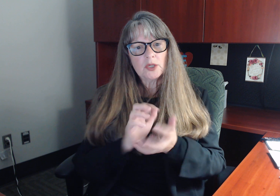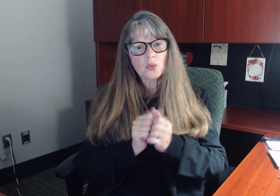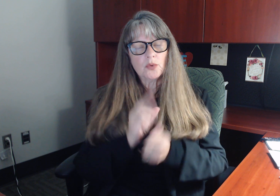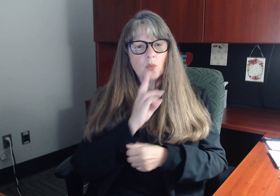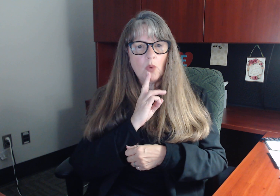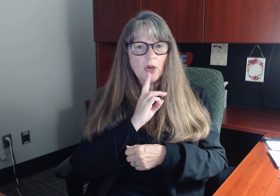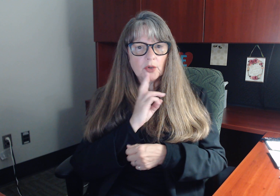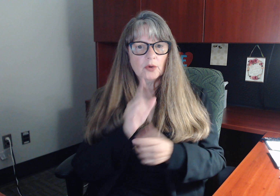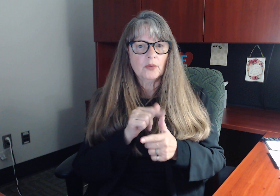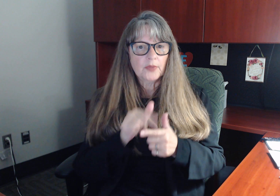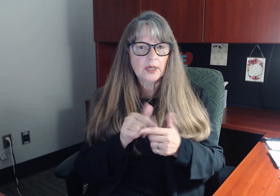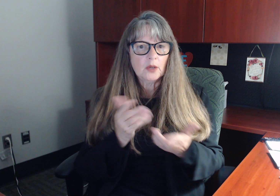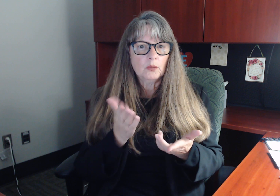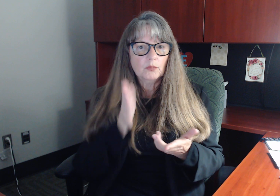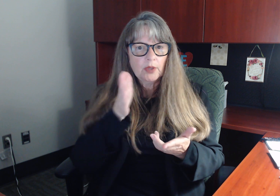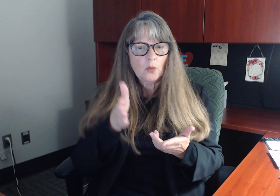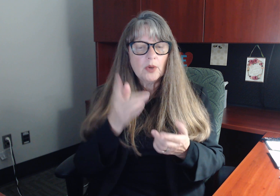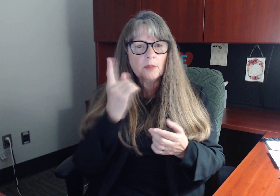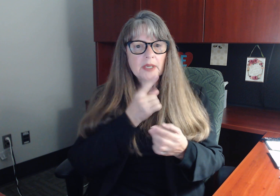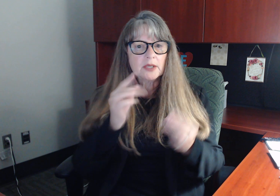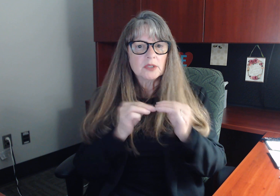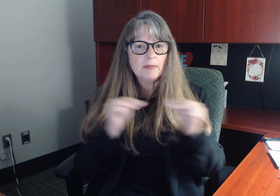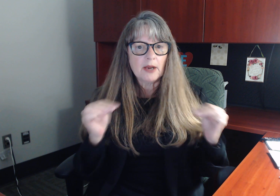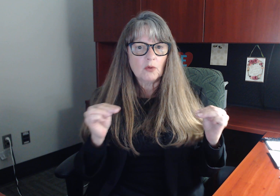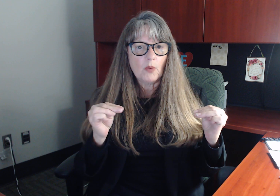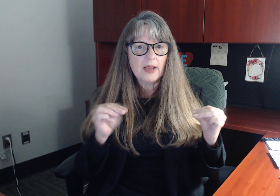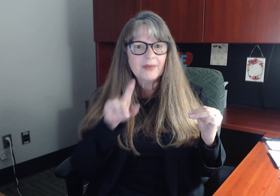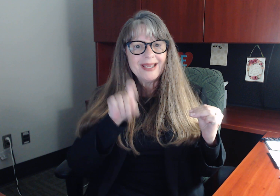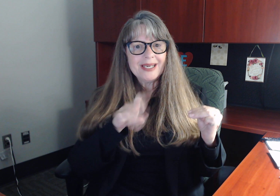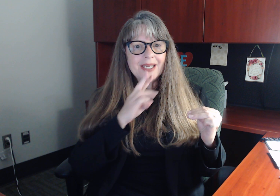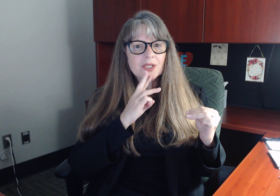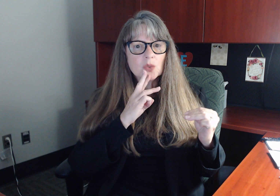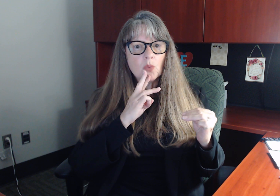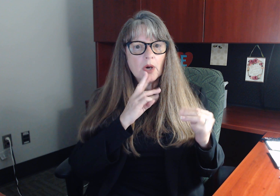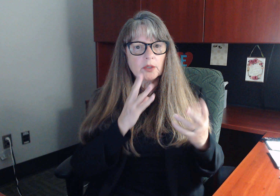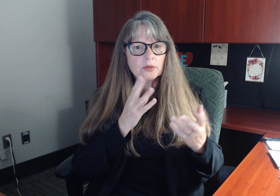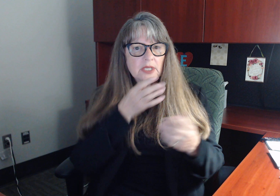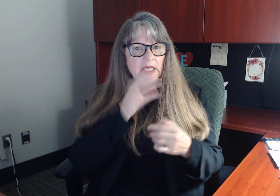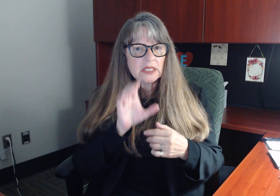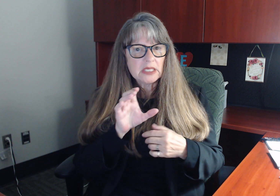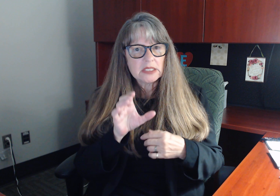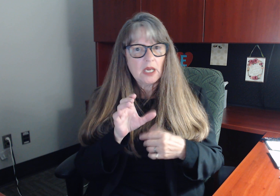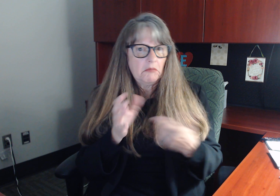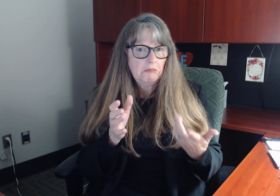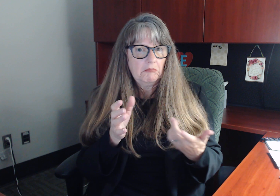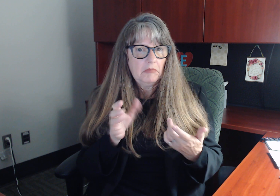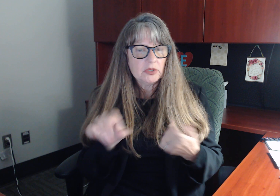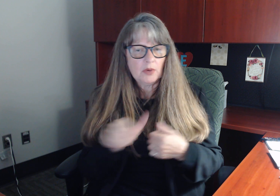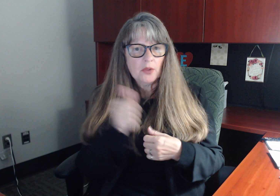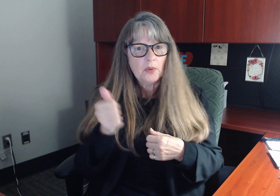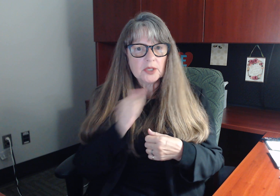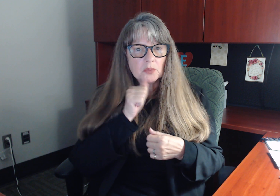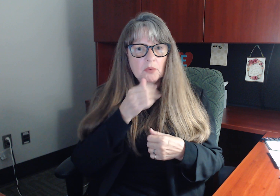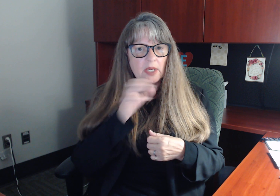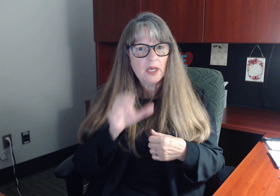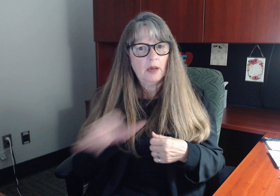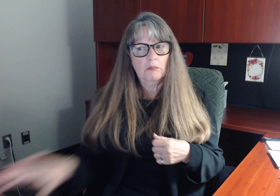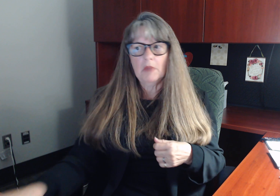with water, then it will, because the microwave needs the water to heat things up, and so otherwise it won't heat up.